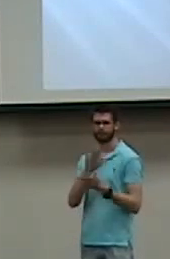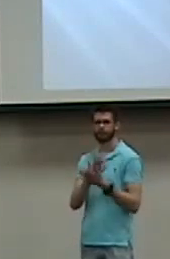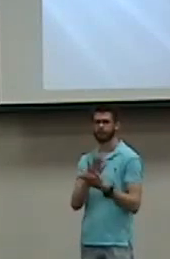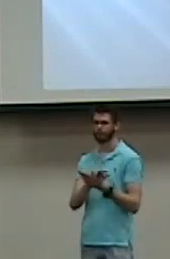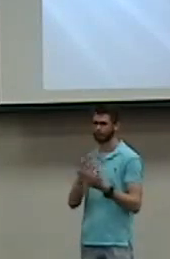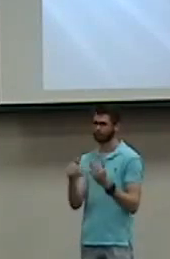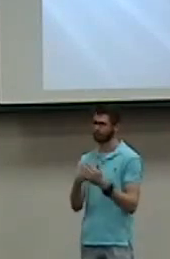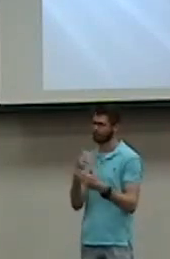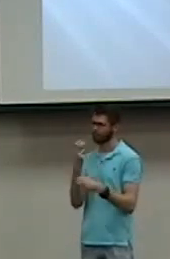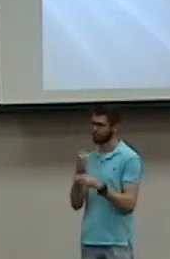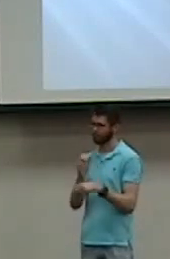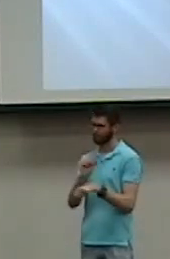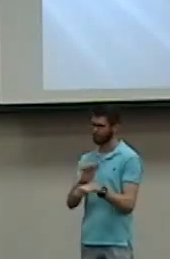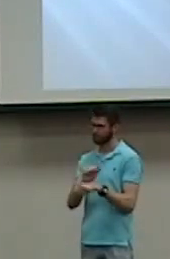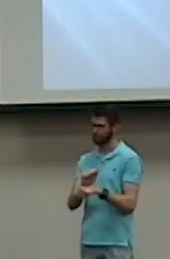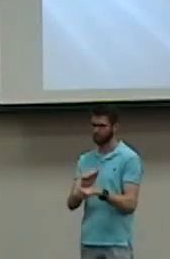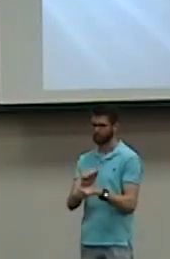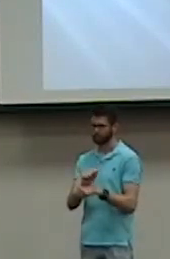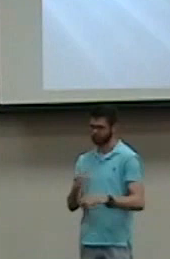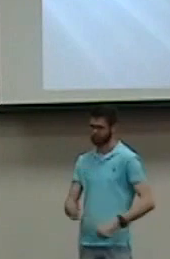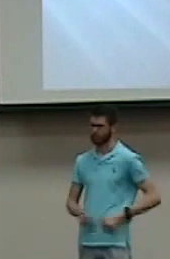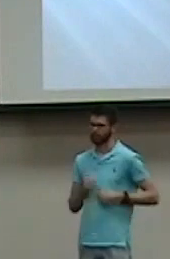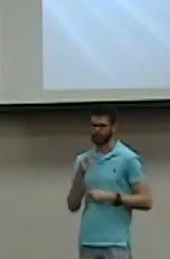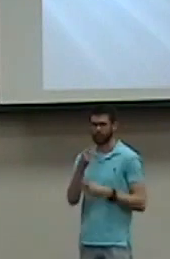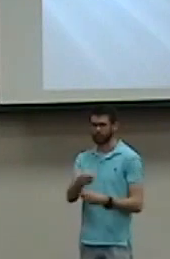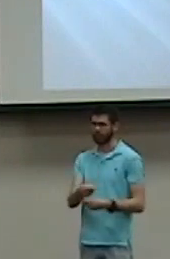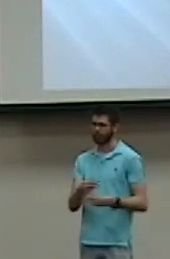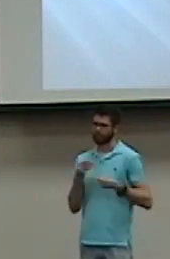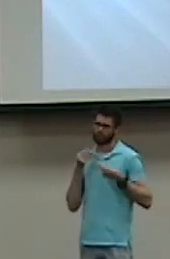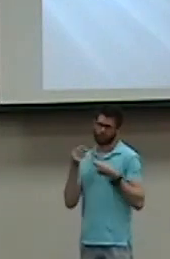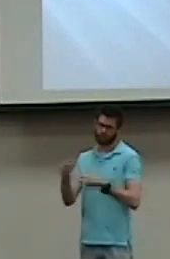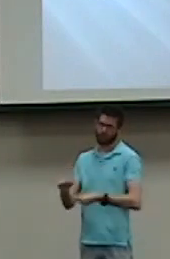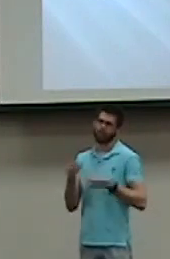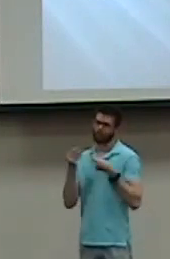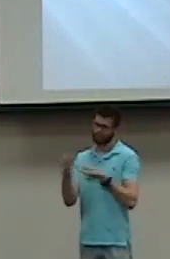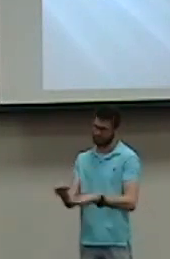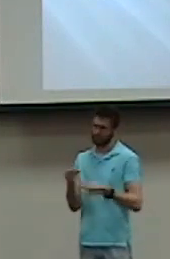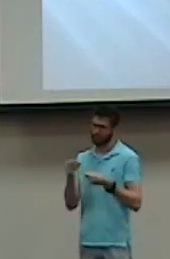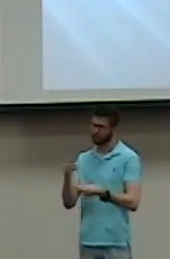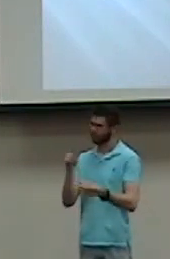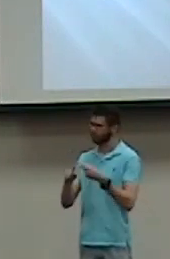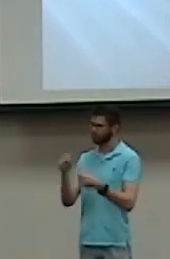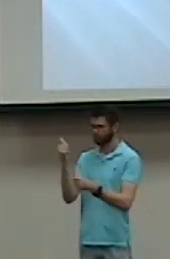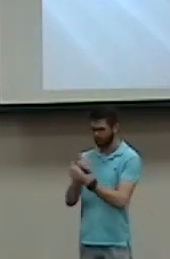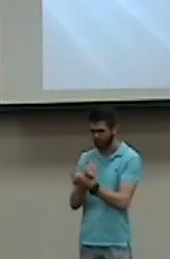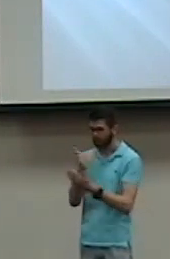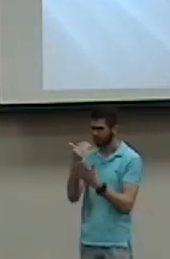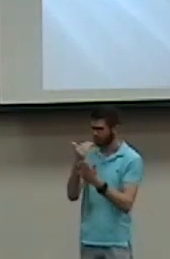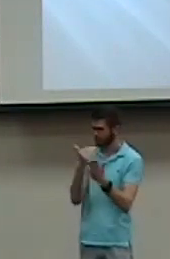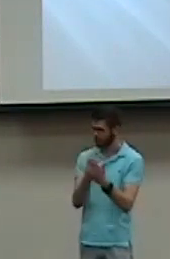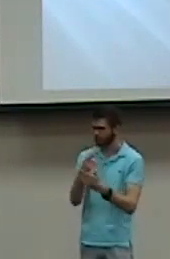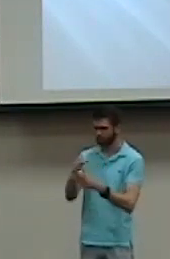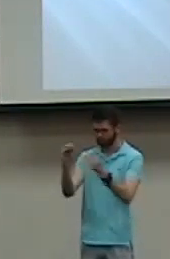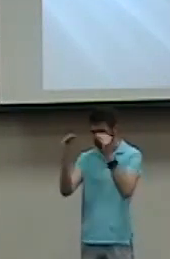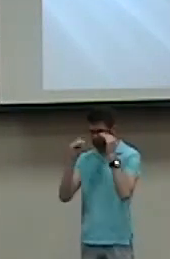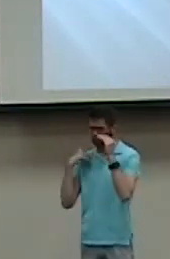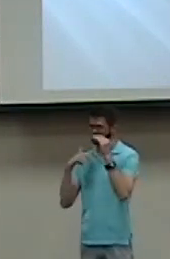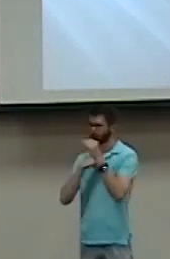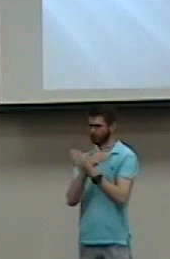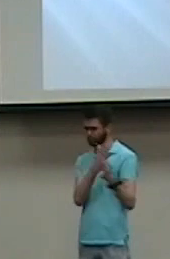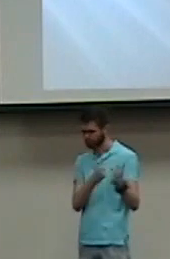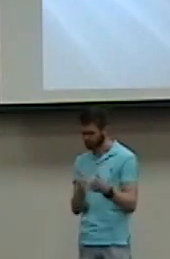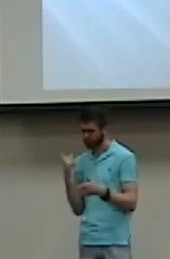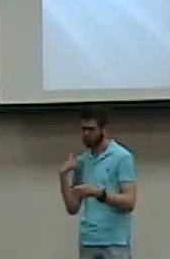hard work and the life that you have poured into every lesson that you've taught us and prepared us to go and to be